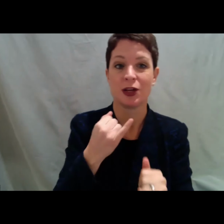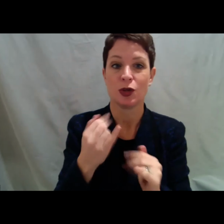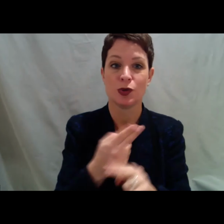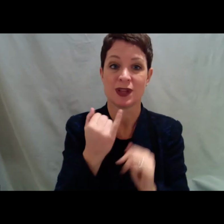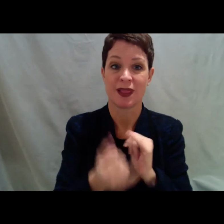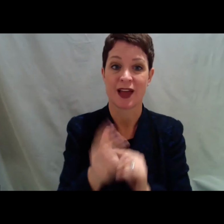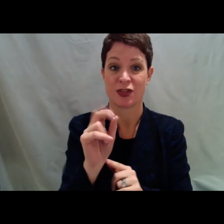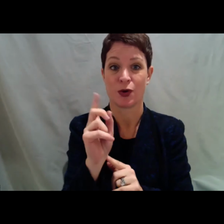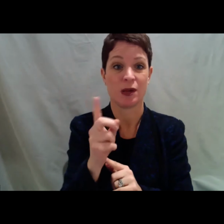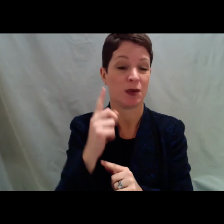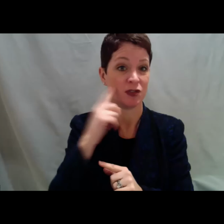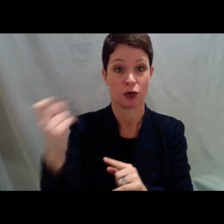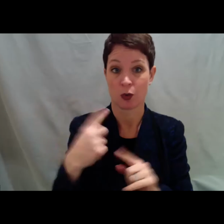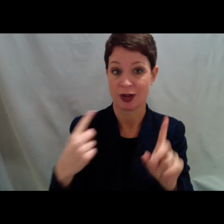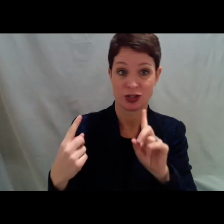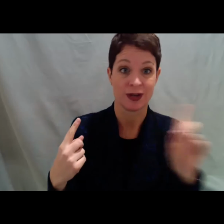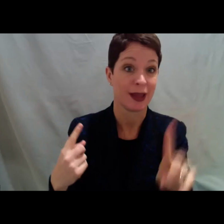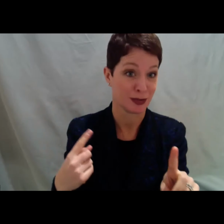so for question and answer.